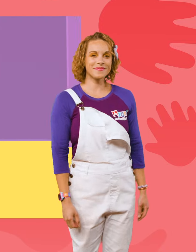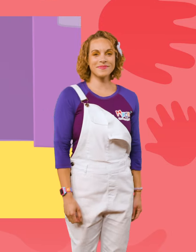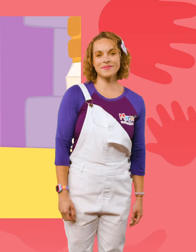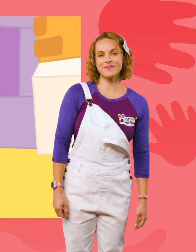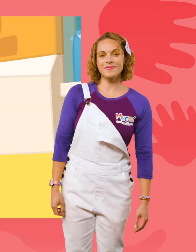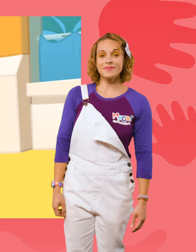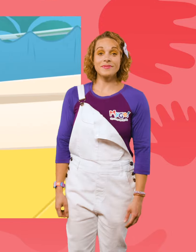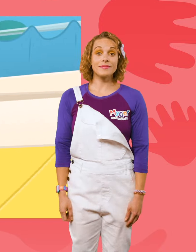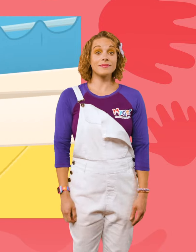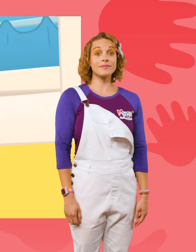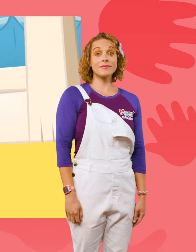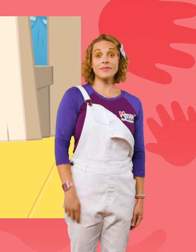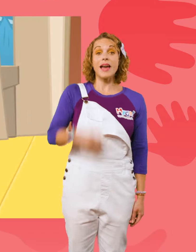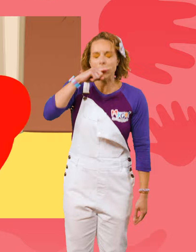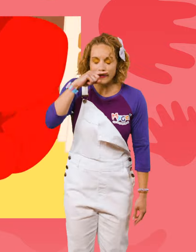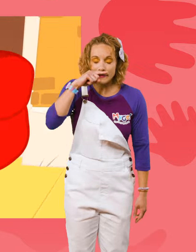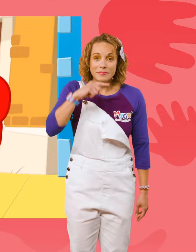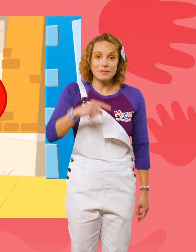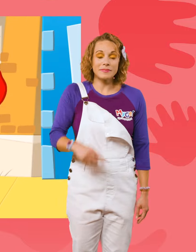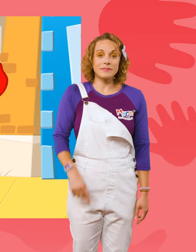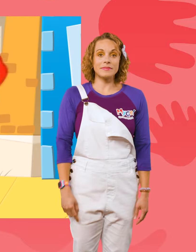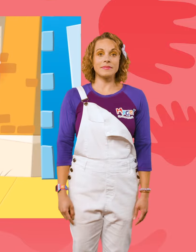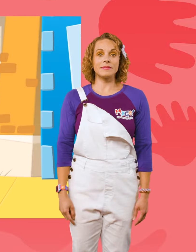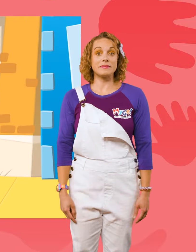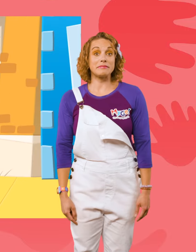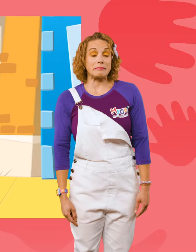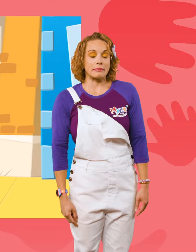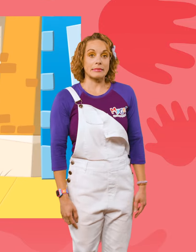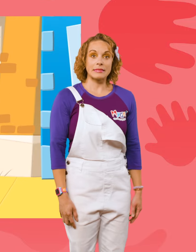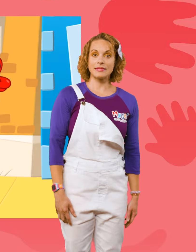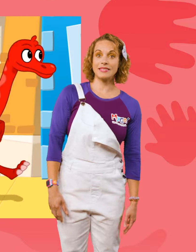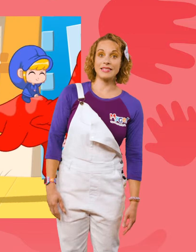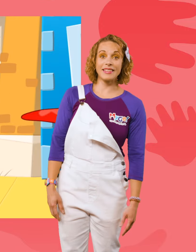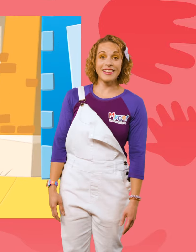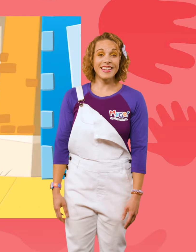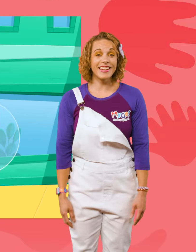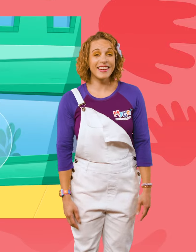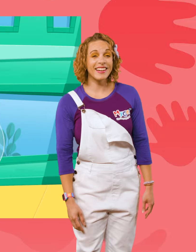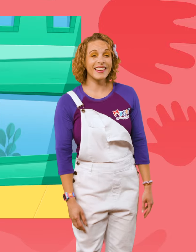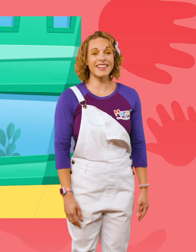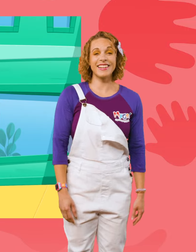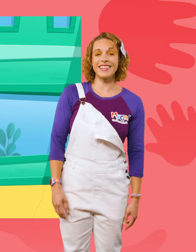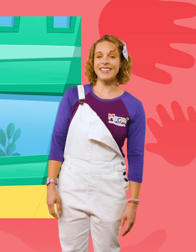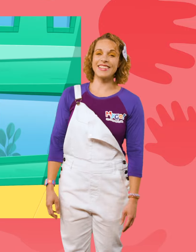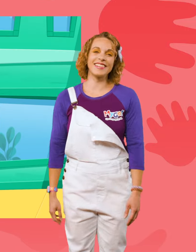Achoo!